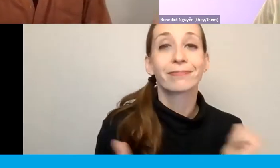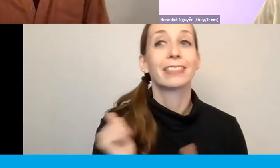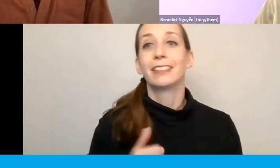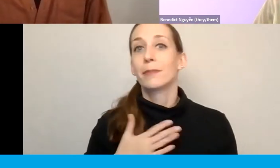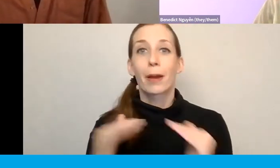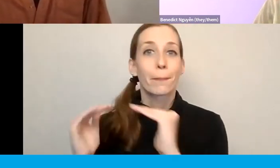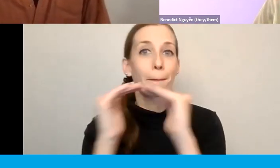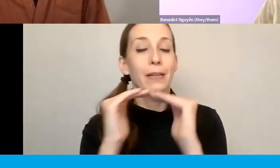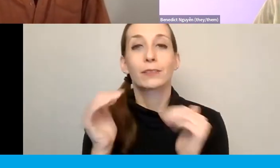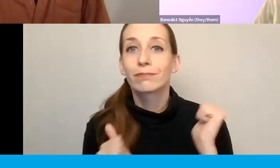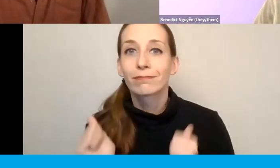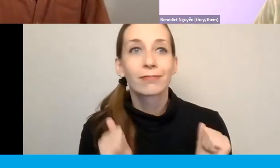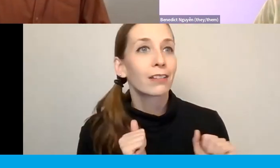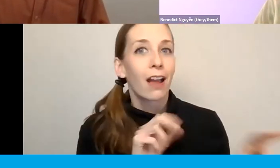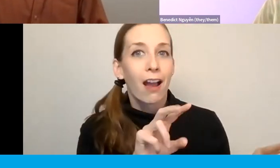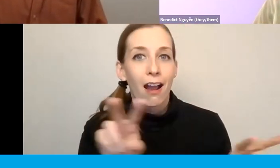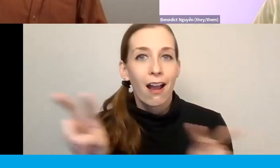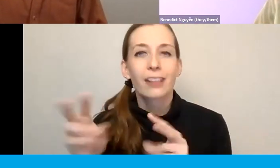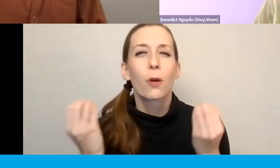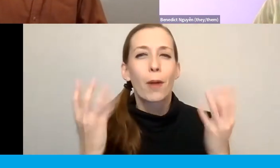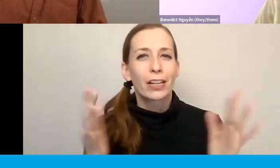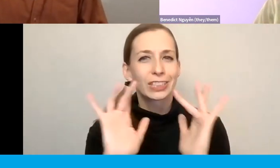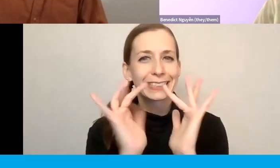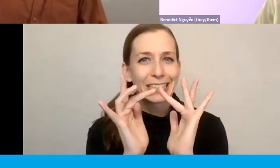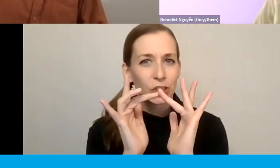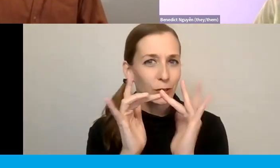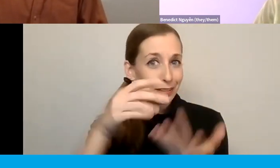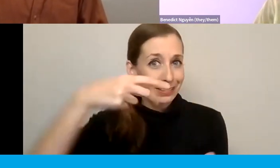were so many digital commissions happening that I felt that I was really